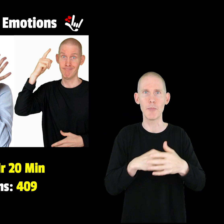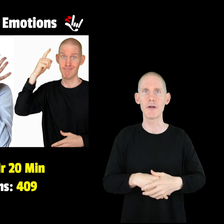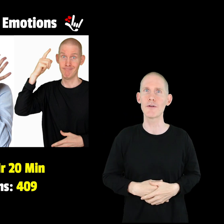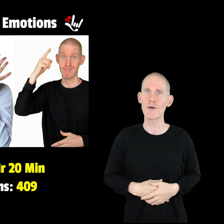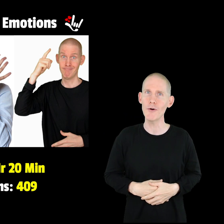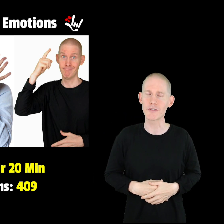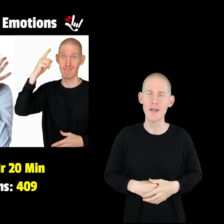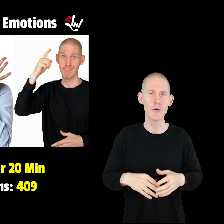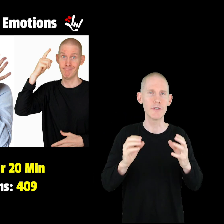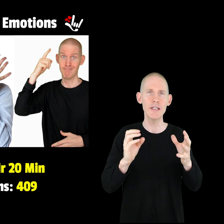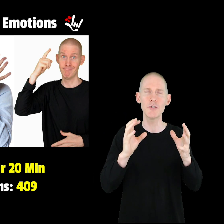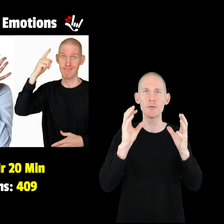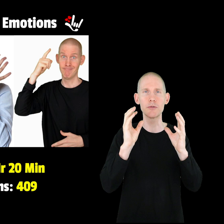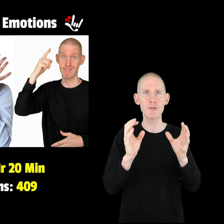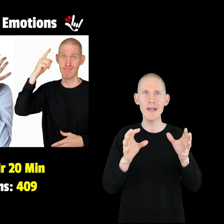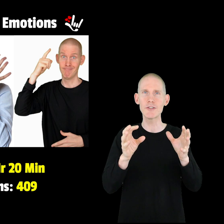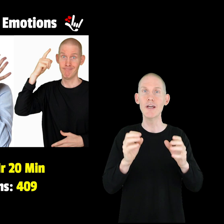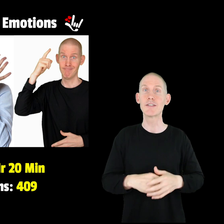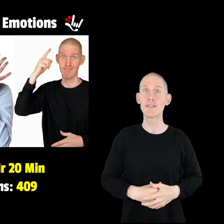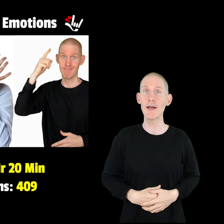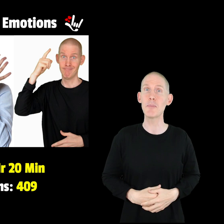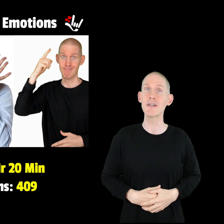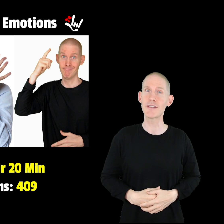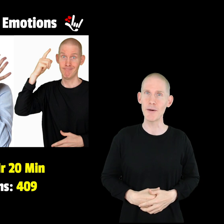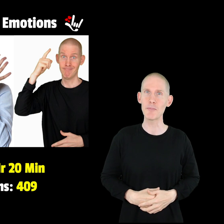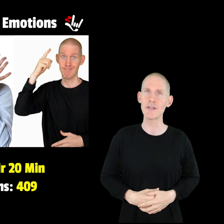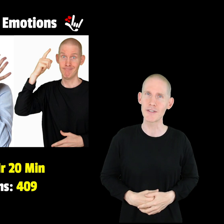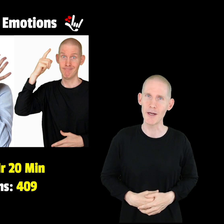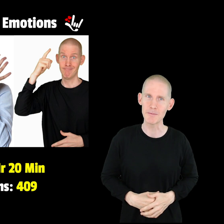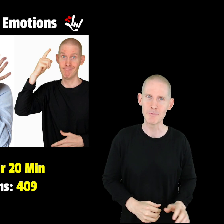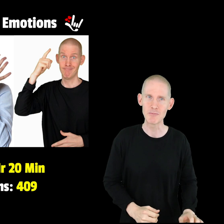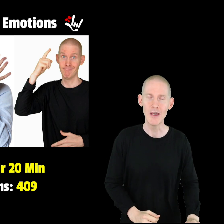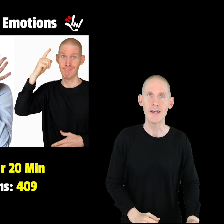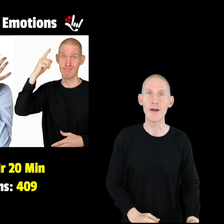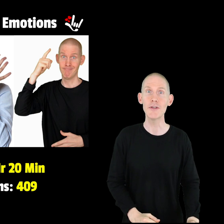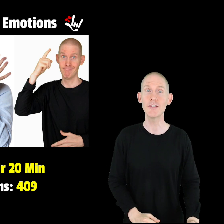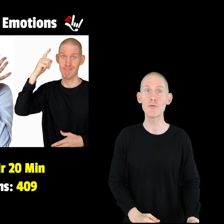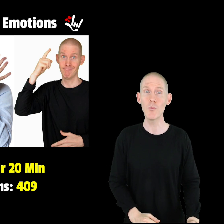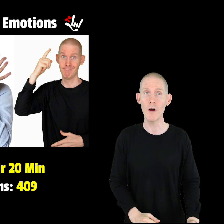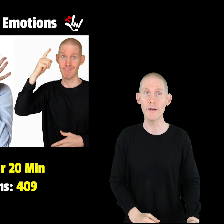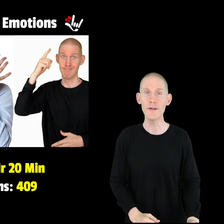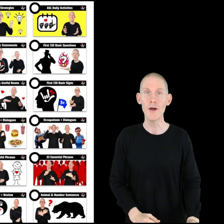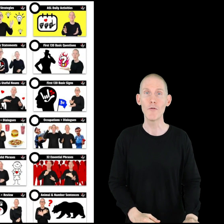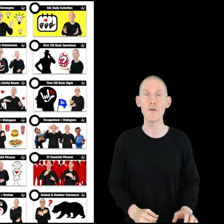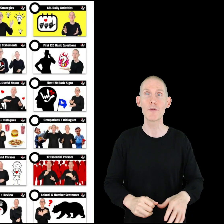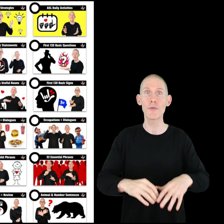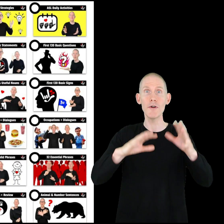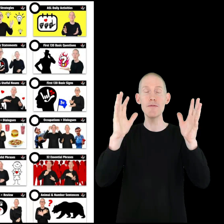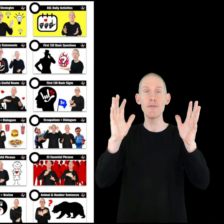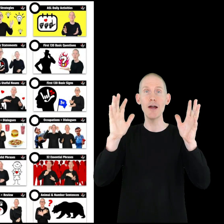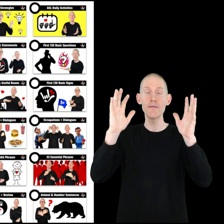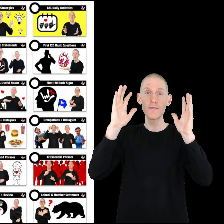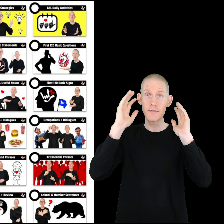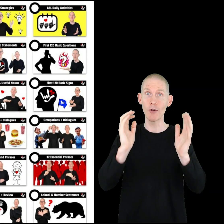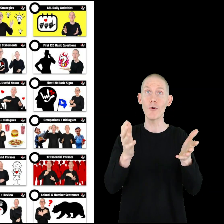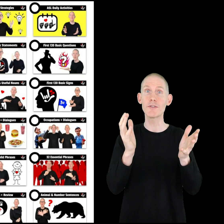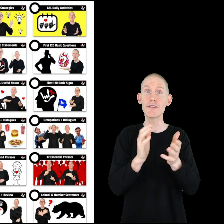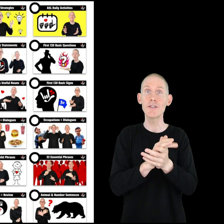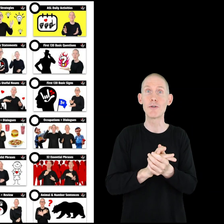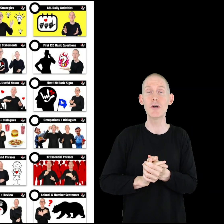in the course. We'll teach you from scratch, step by step by step. Now, this is one of over 35 courses included